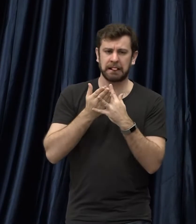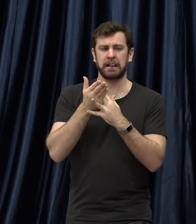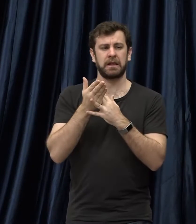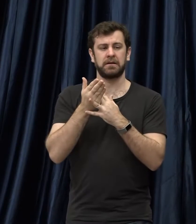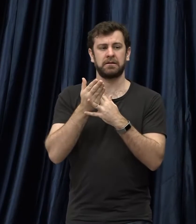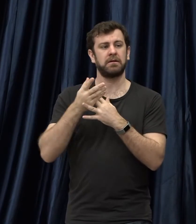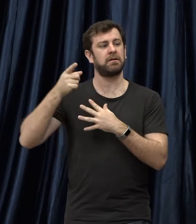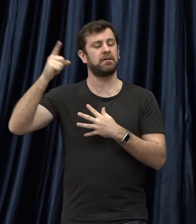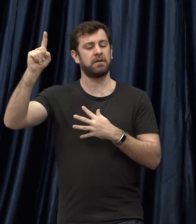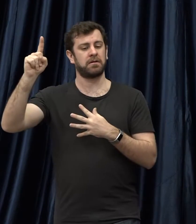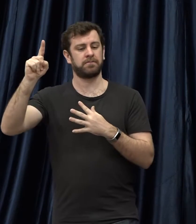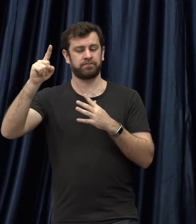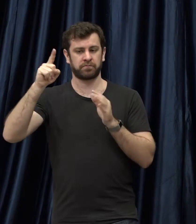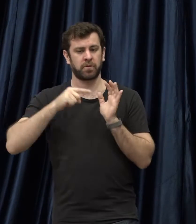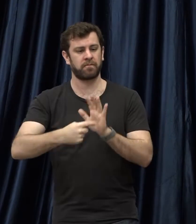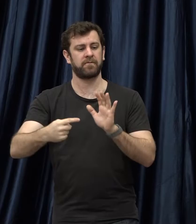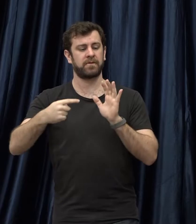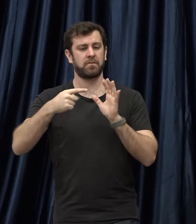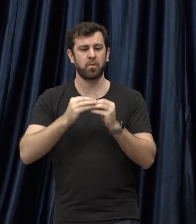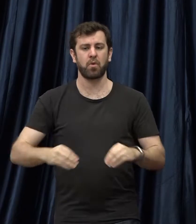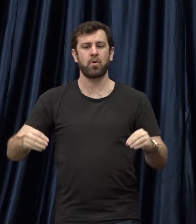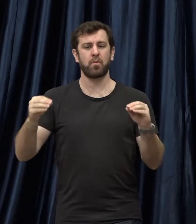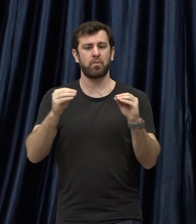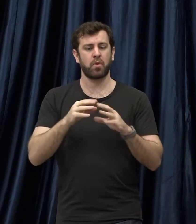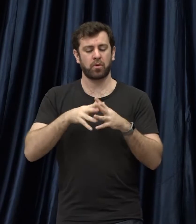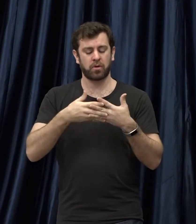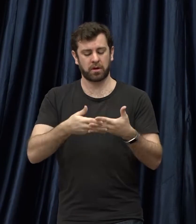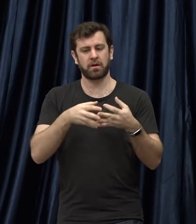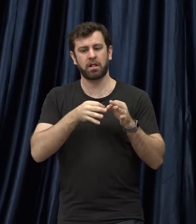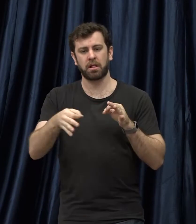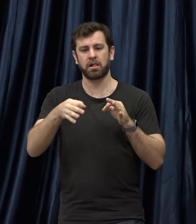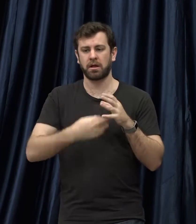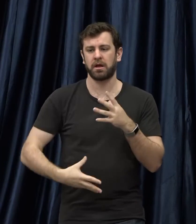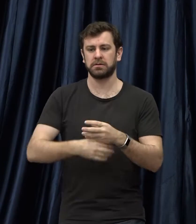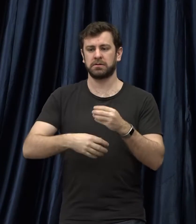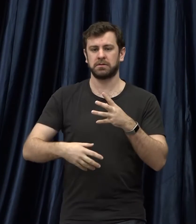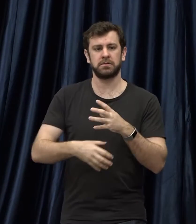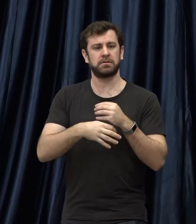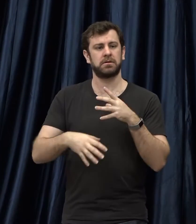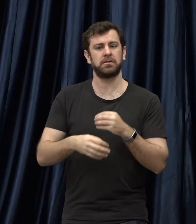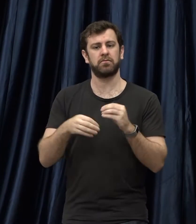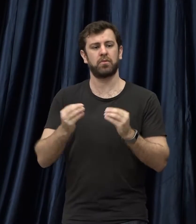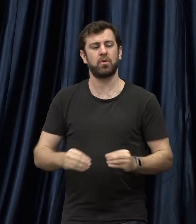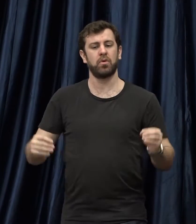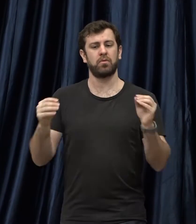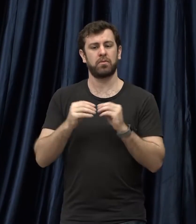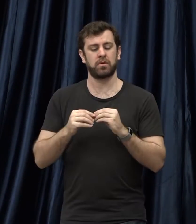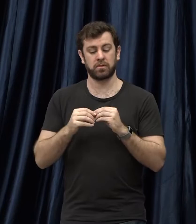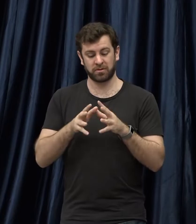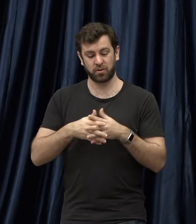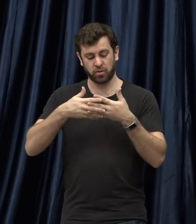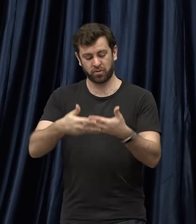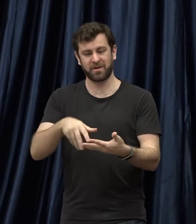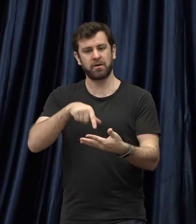was revealing the Quran to them. And this Quran to them was a